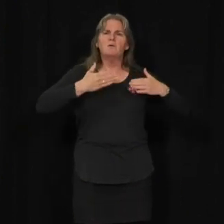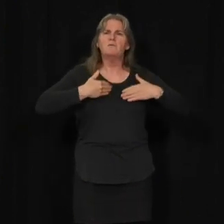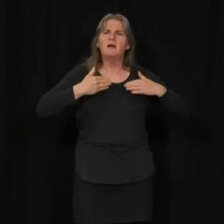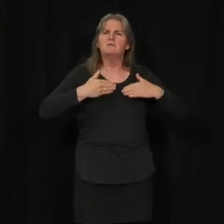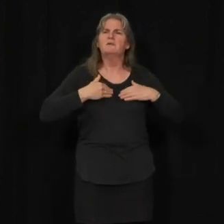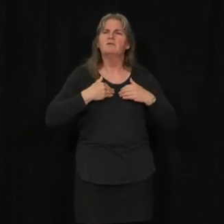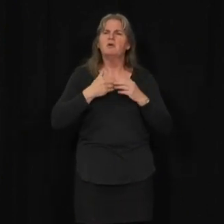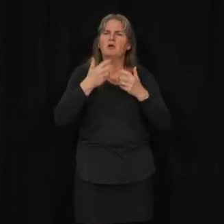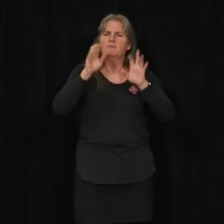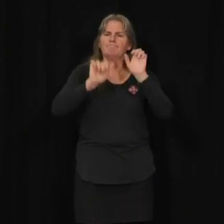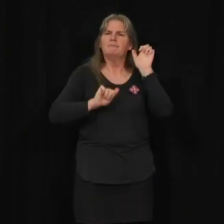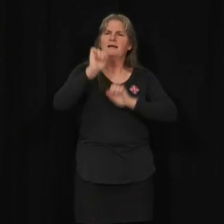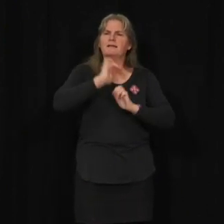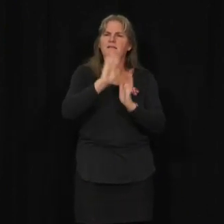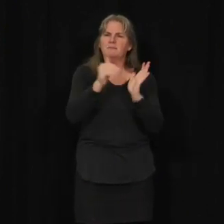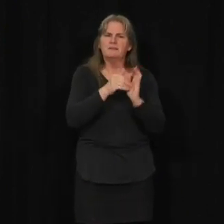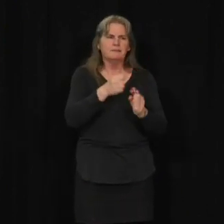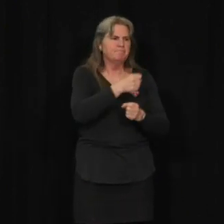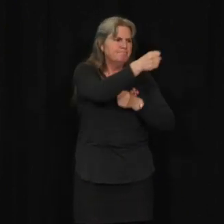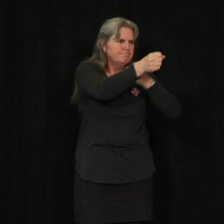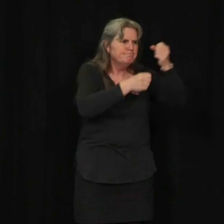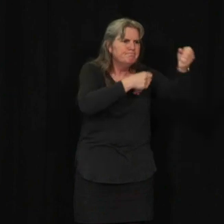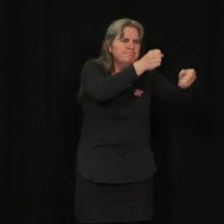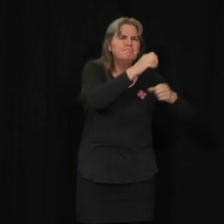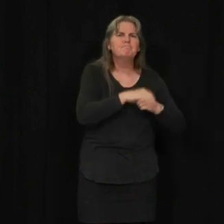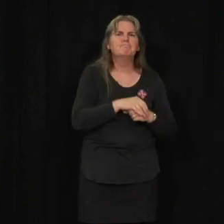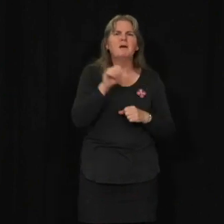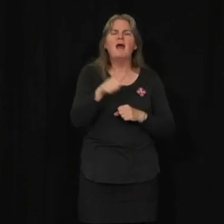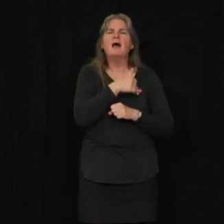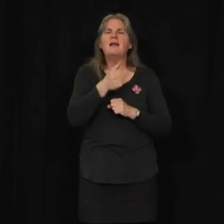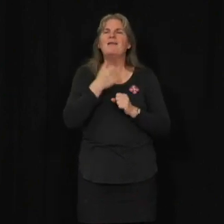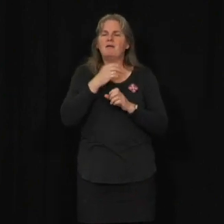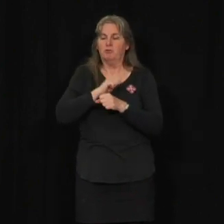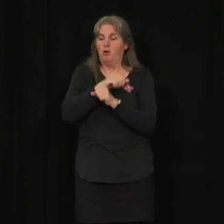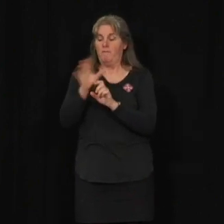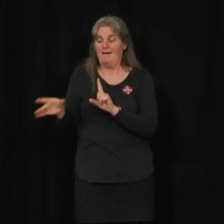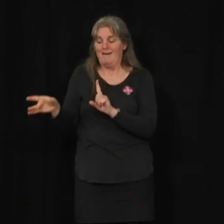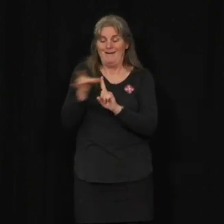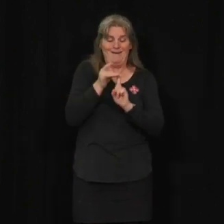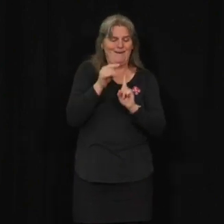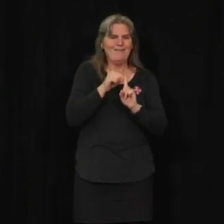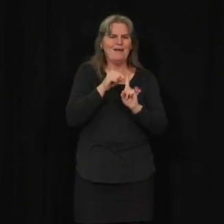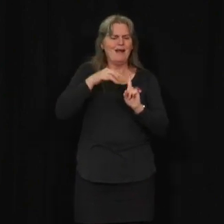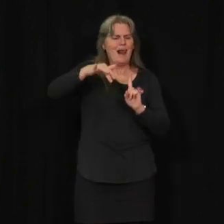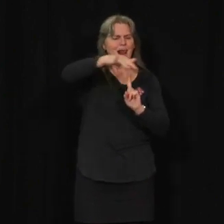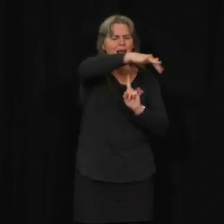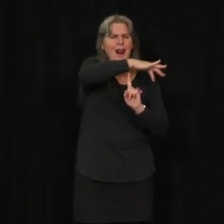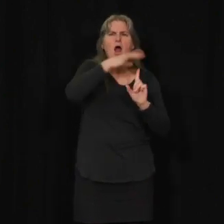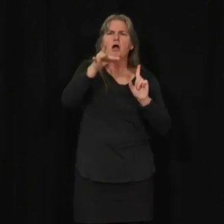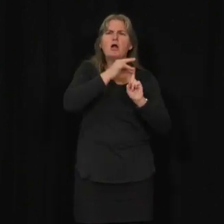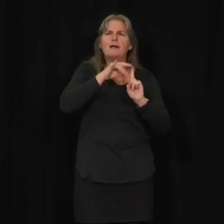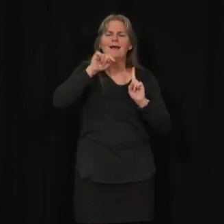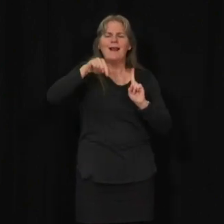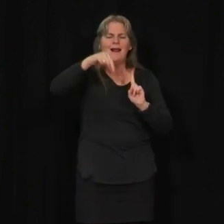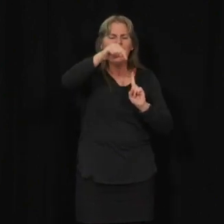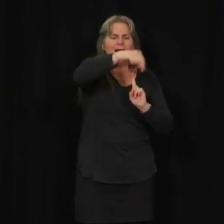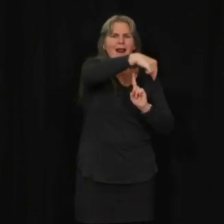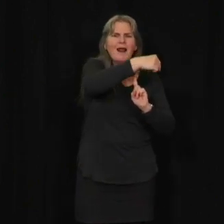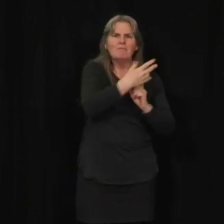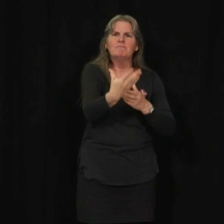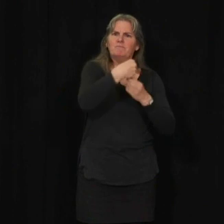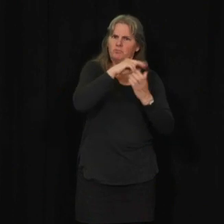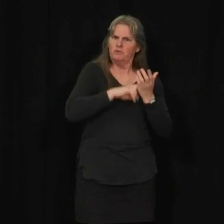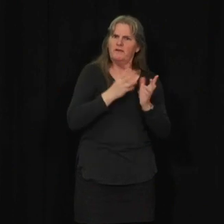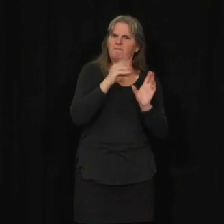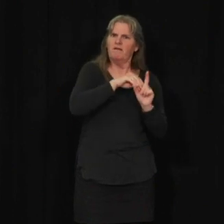Centre, while yet others work tracing contacts of people who were ill with COVID. If